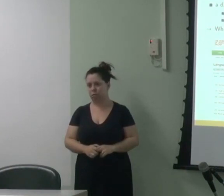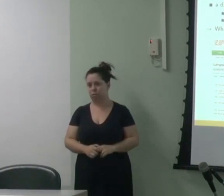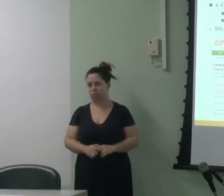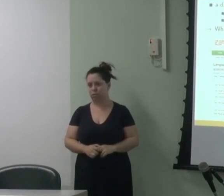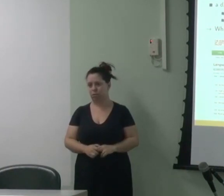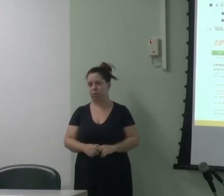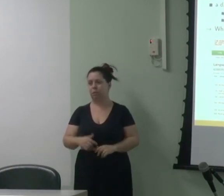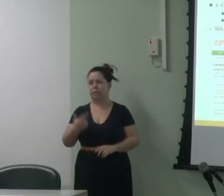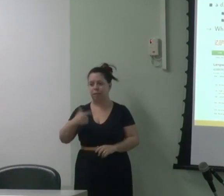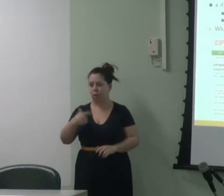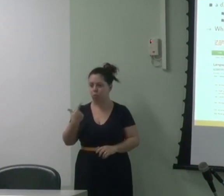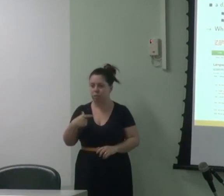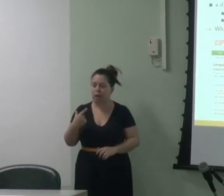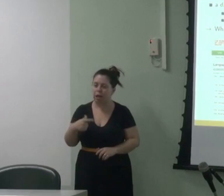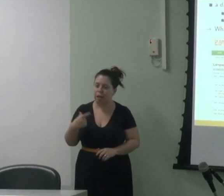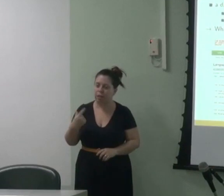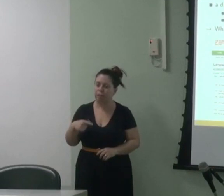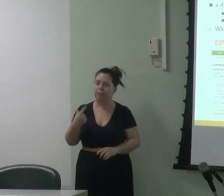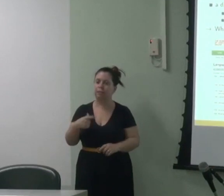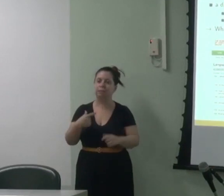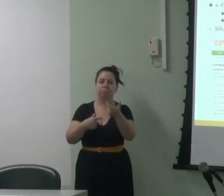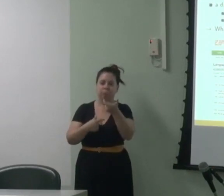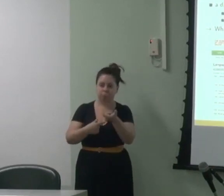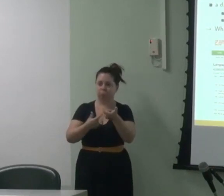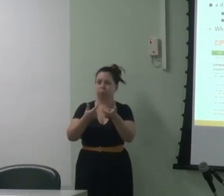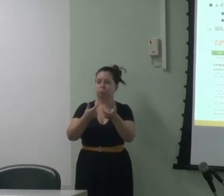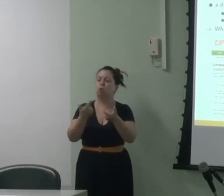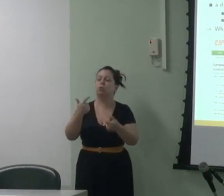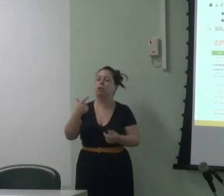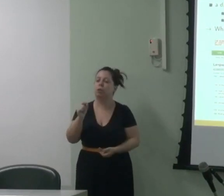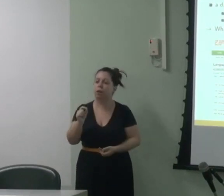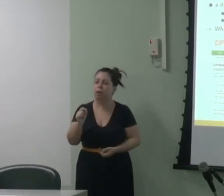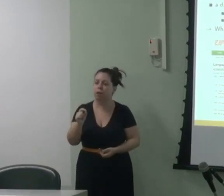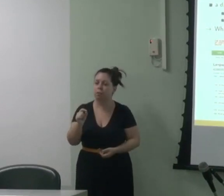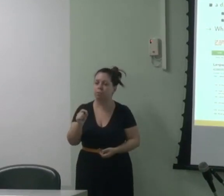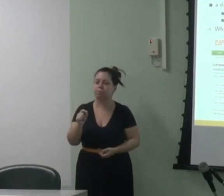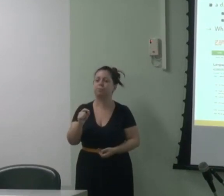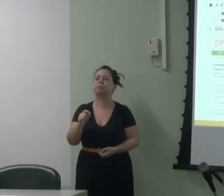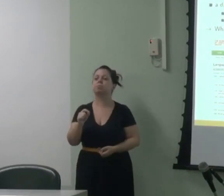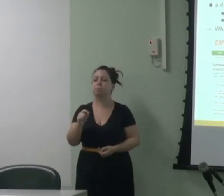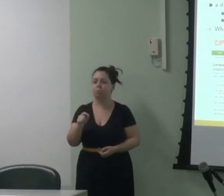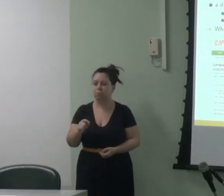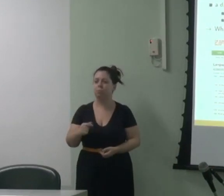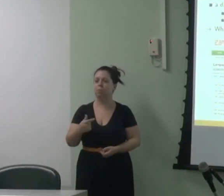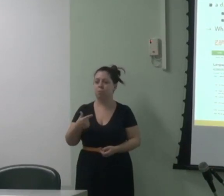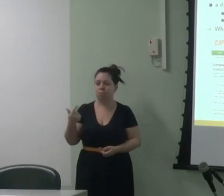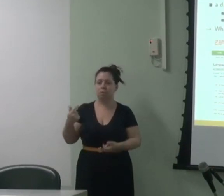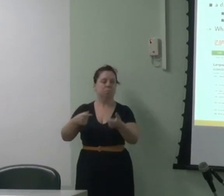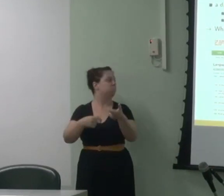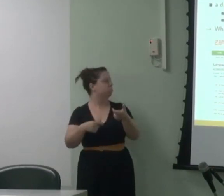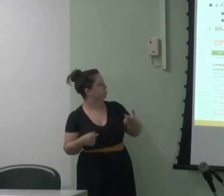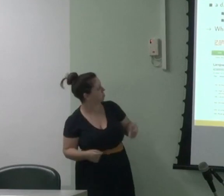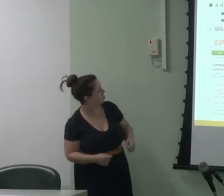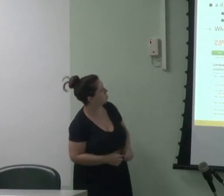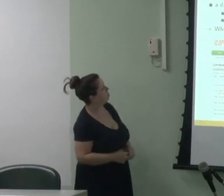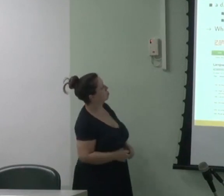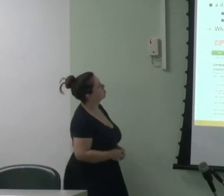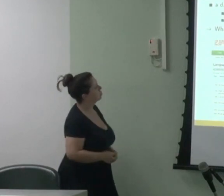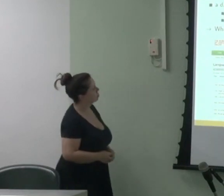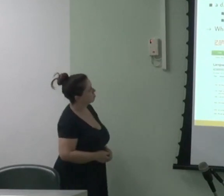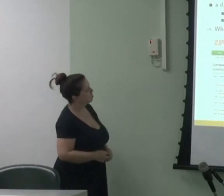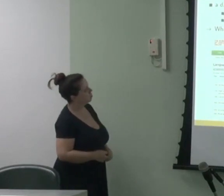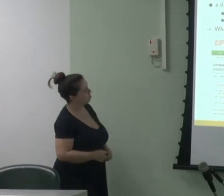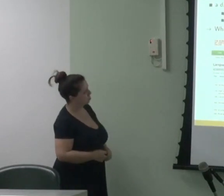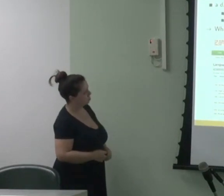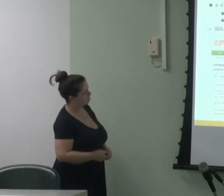in coding plurality in nouns, plural suffix is used in Portuguese. And what follows